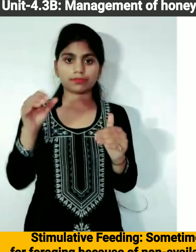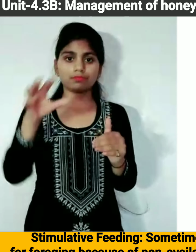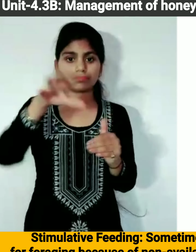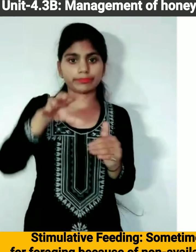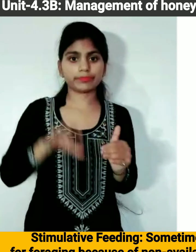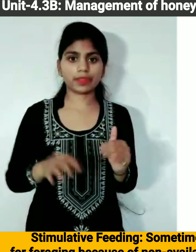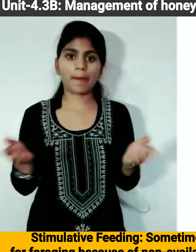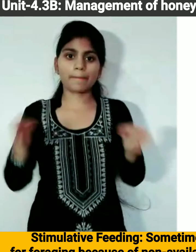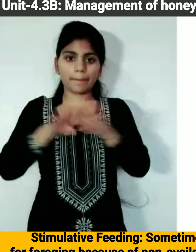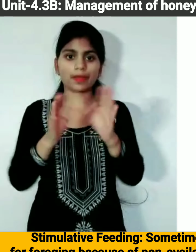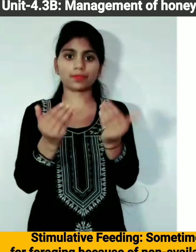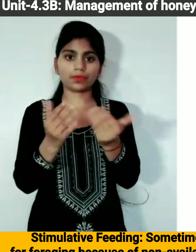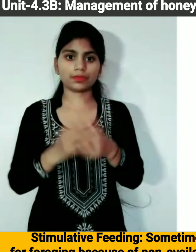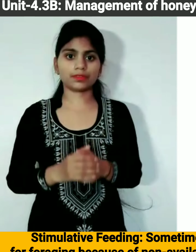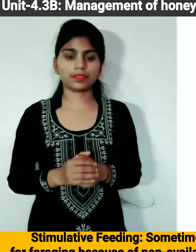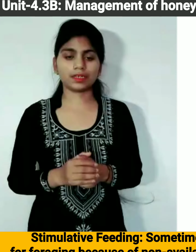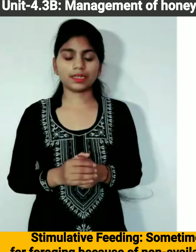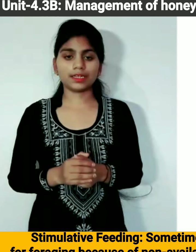Stimulative feeding.